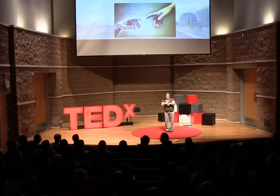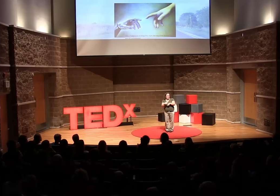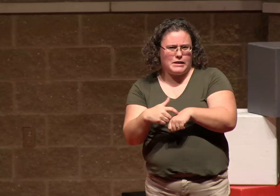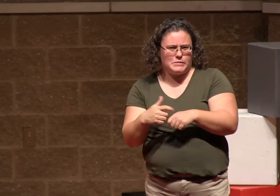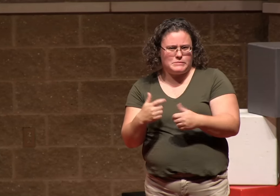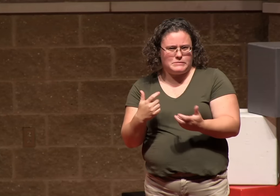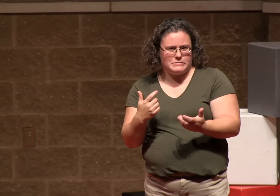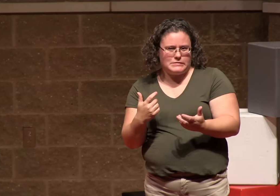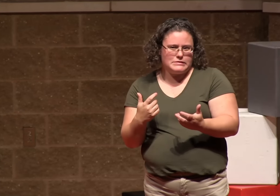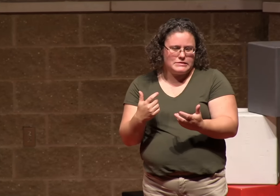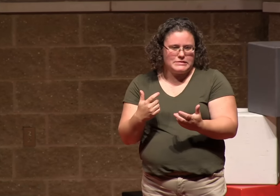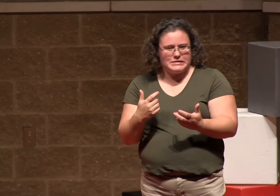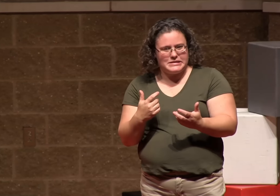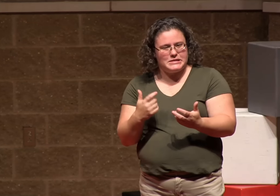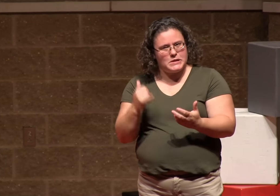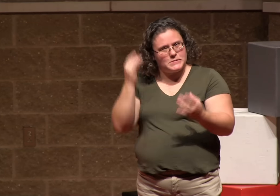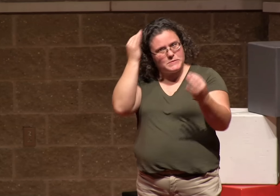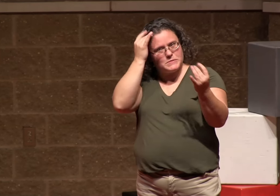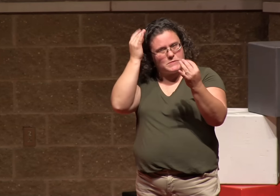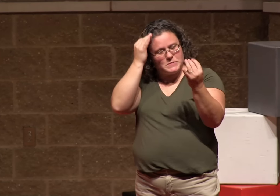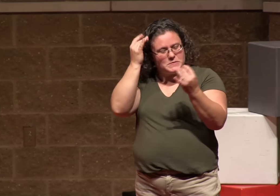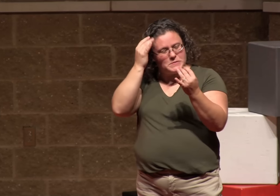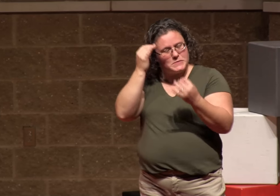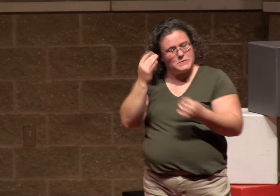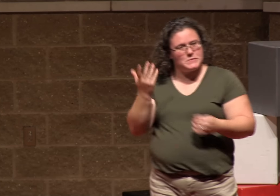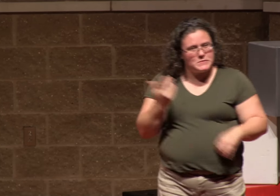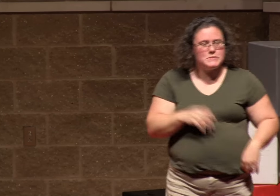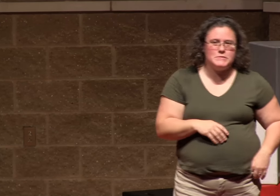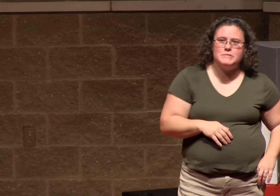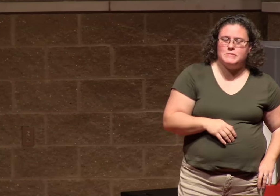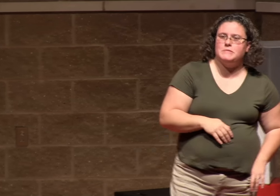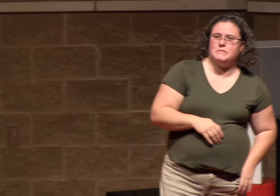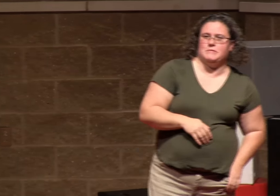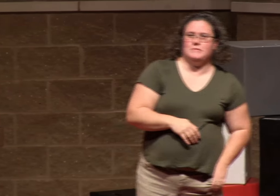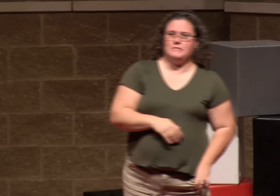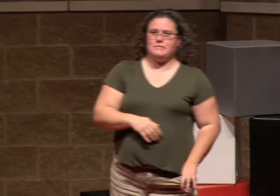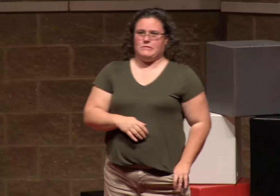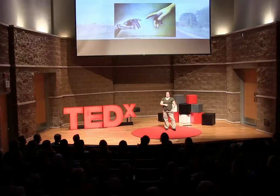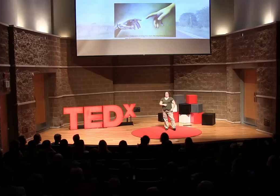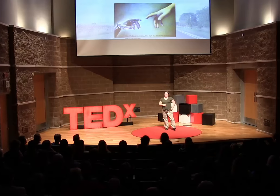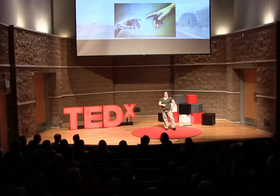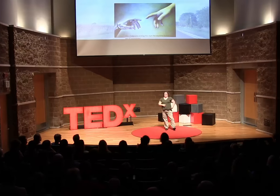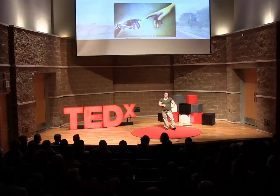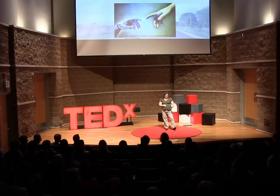How are we going to change to move from the past to the future? That's something that we really are considering.